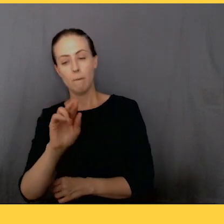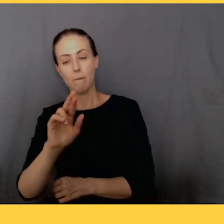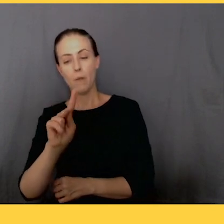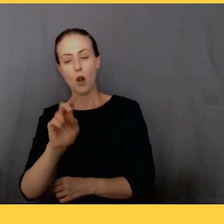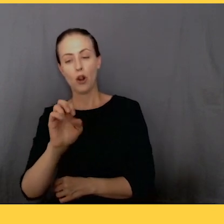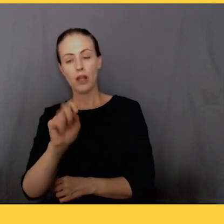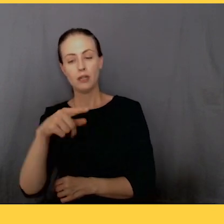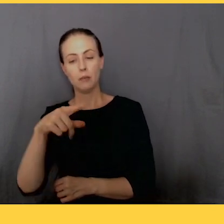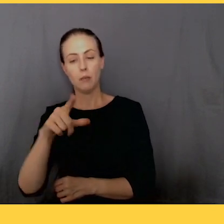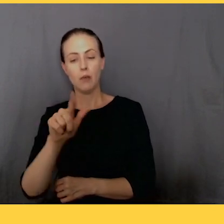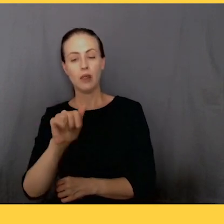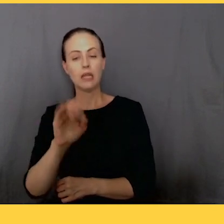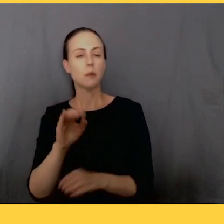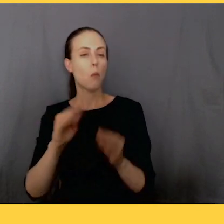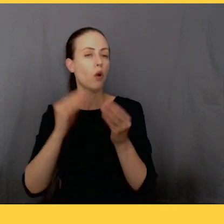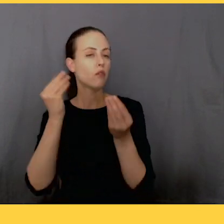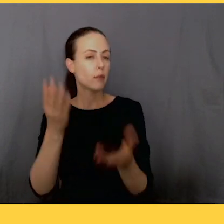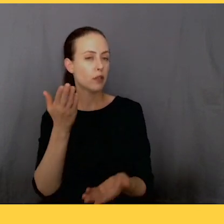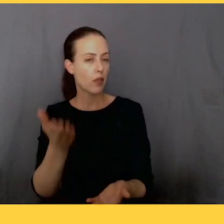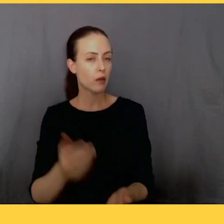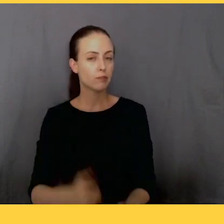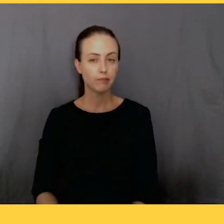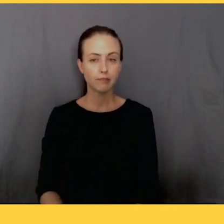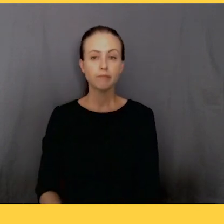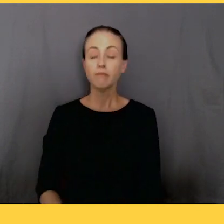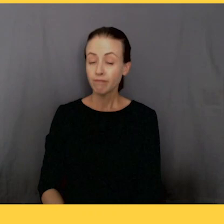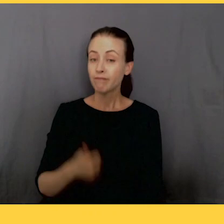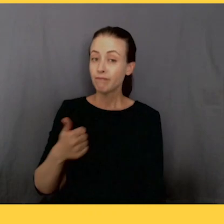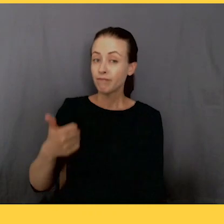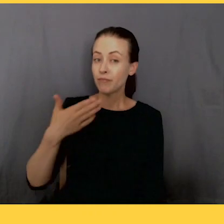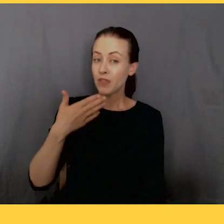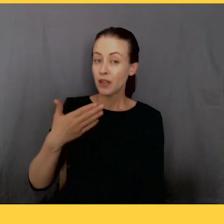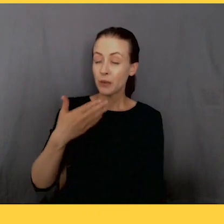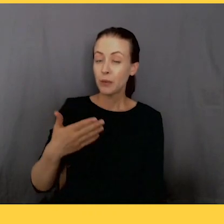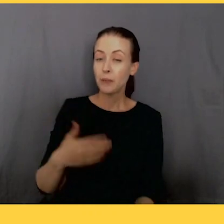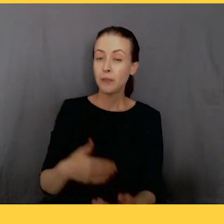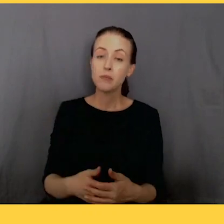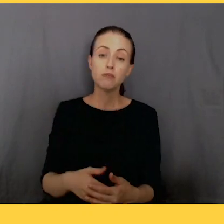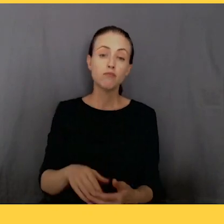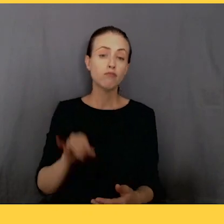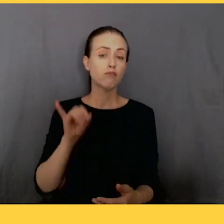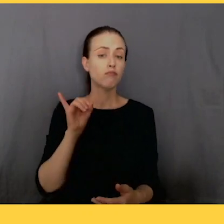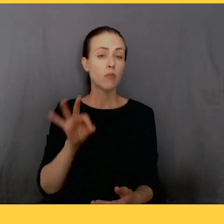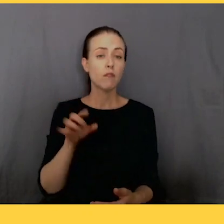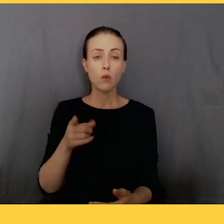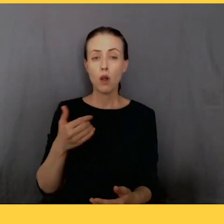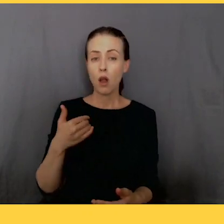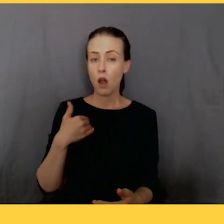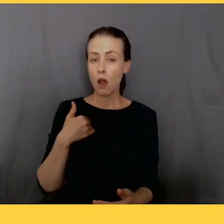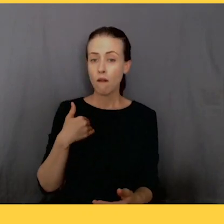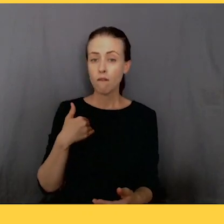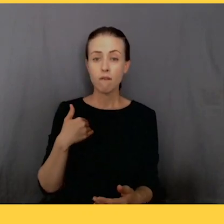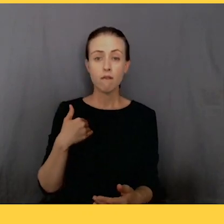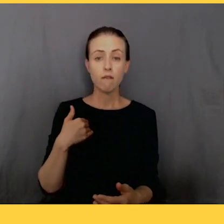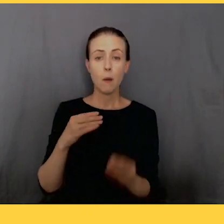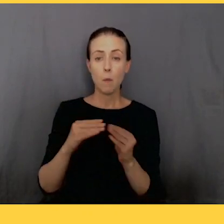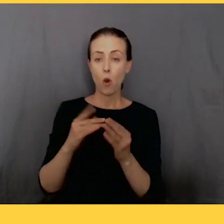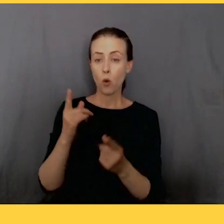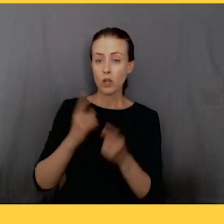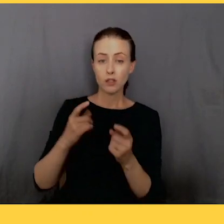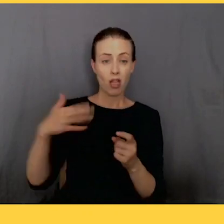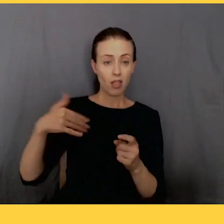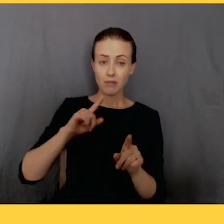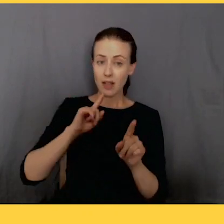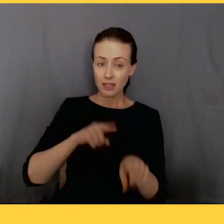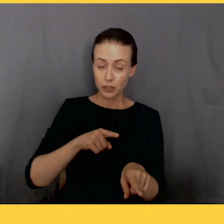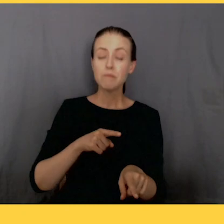Great. Thank you very much, Mark. So again, I just want to remind everyone, if you have any questions that didn't go unanswered tonight, please